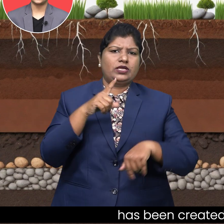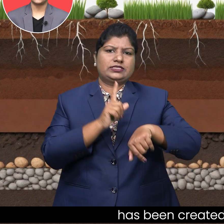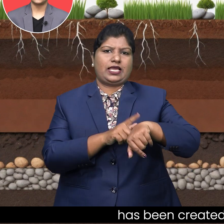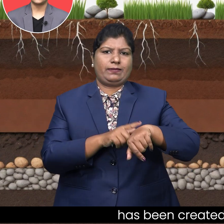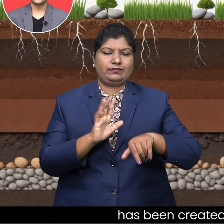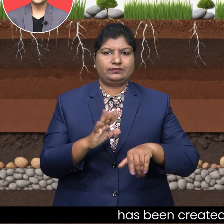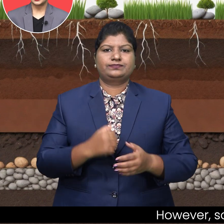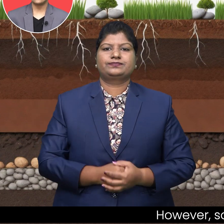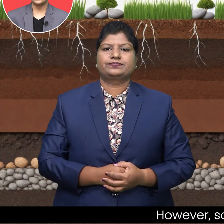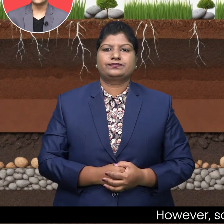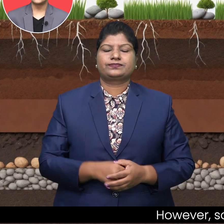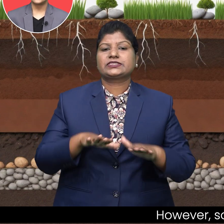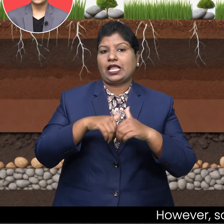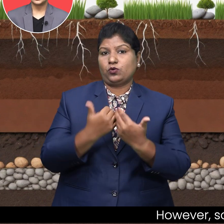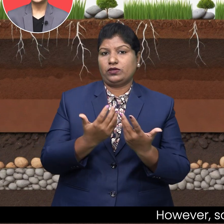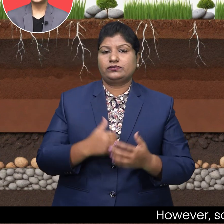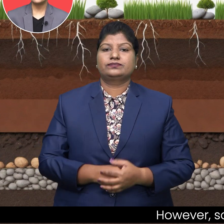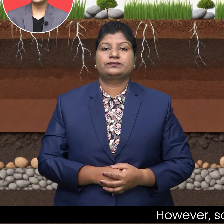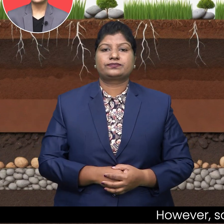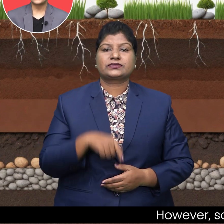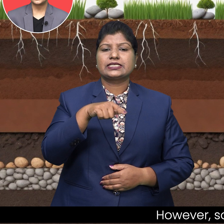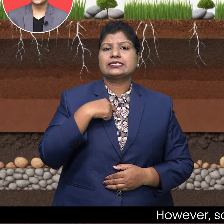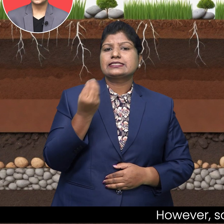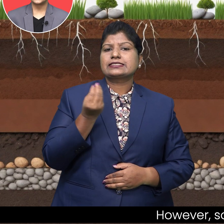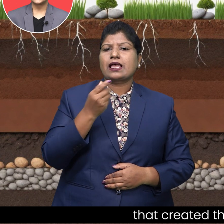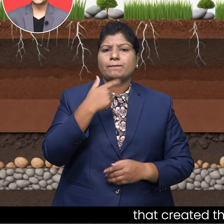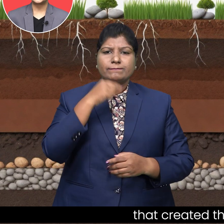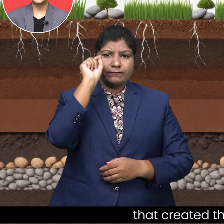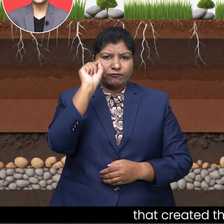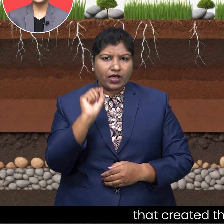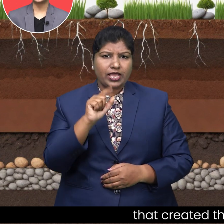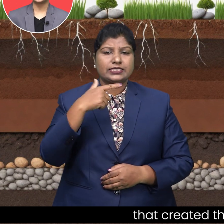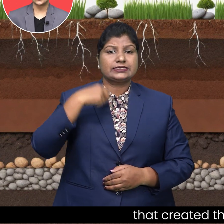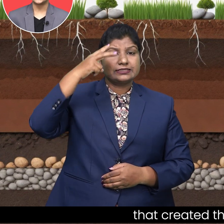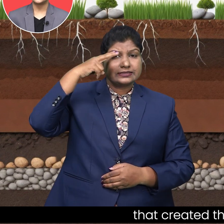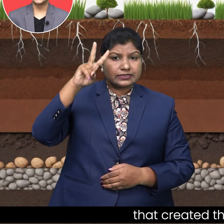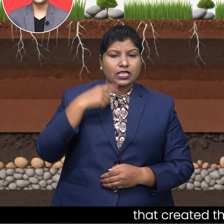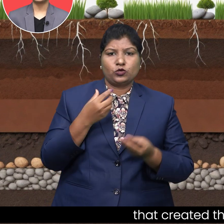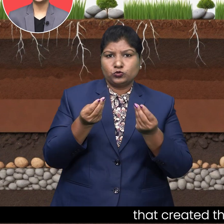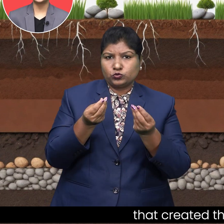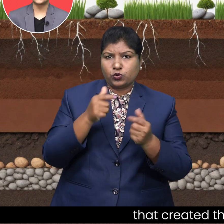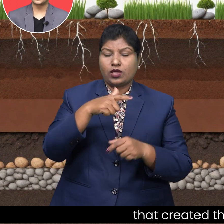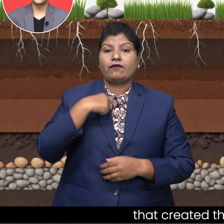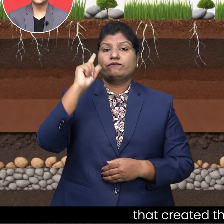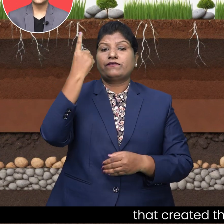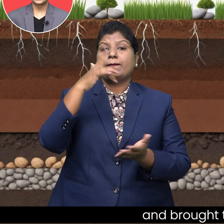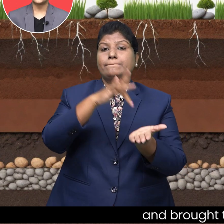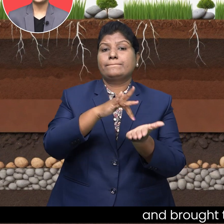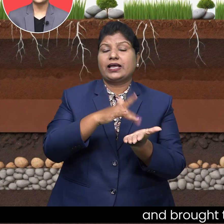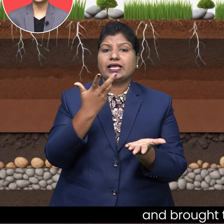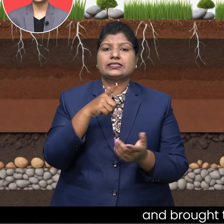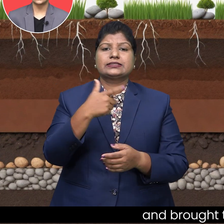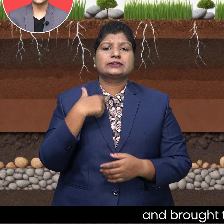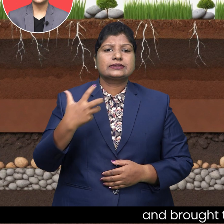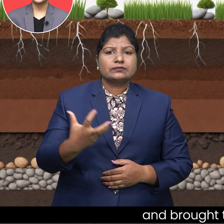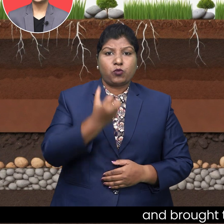period. However, some of the factors that created the soil in the first place and